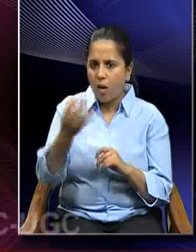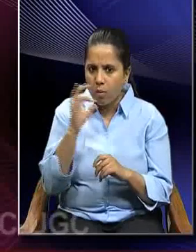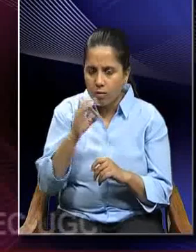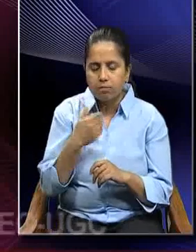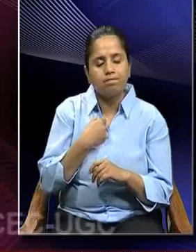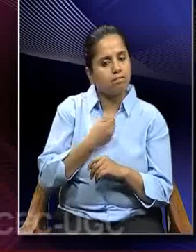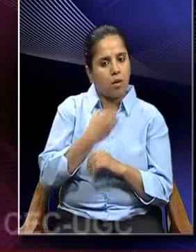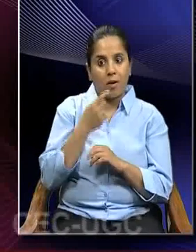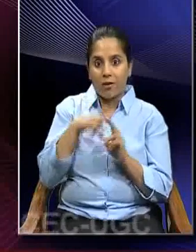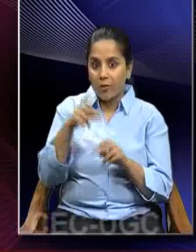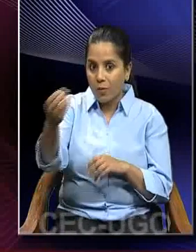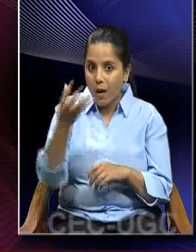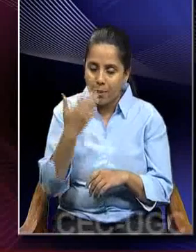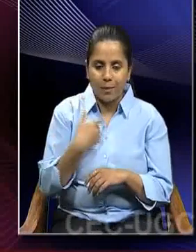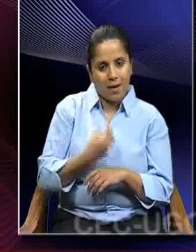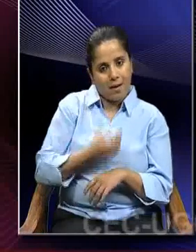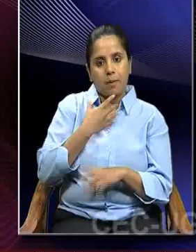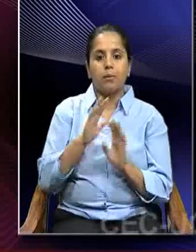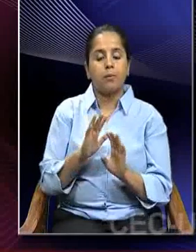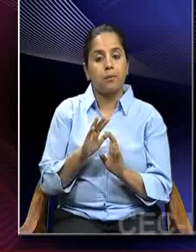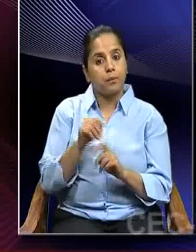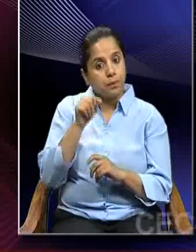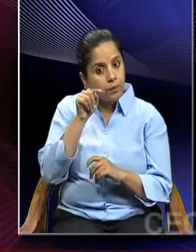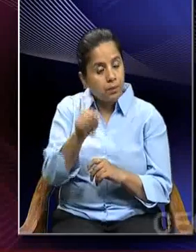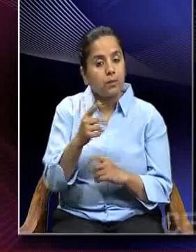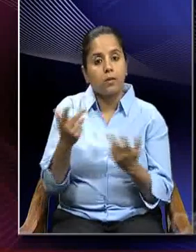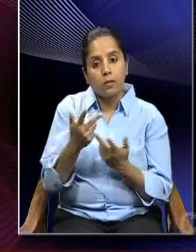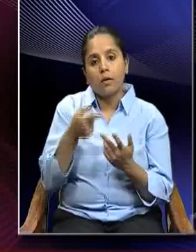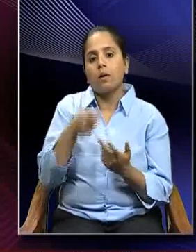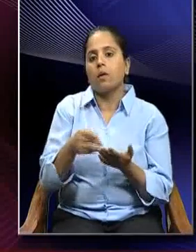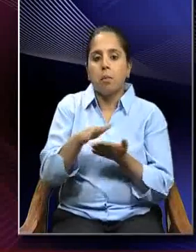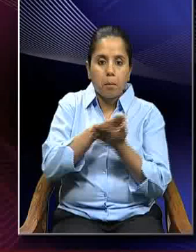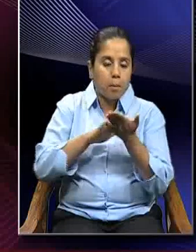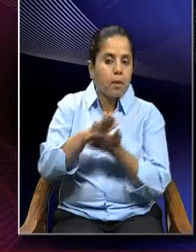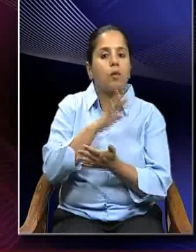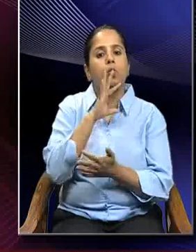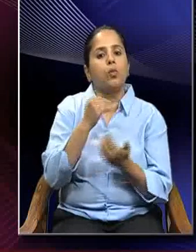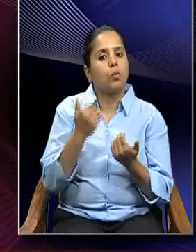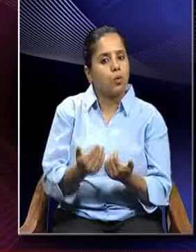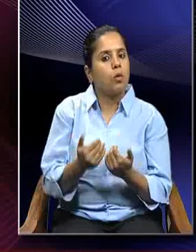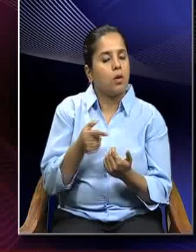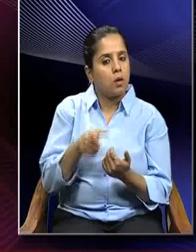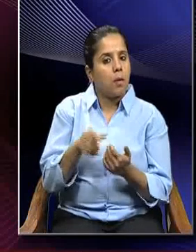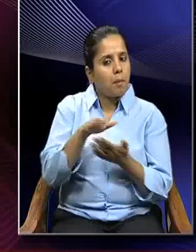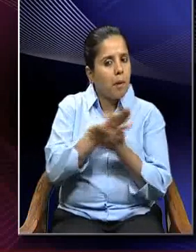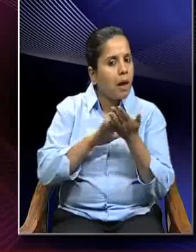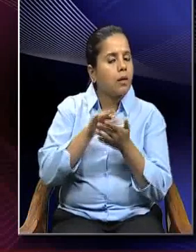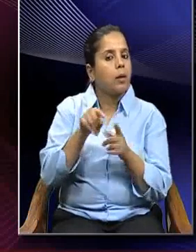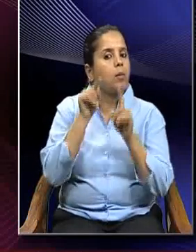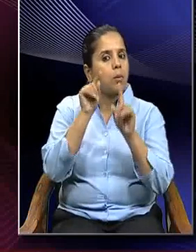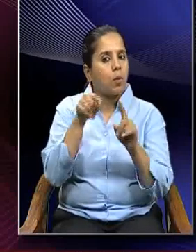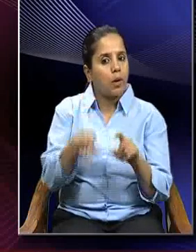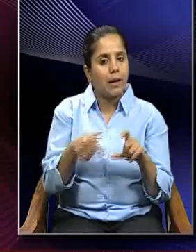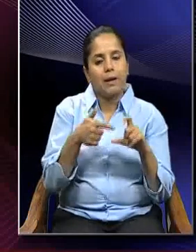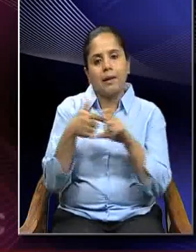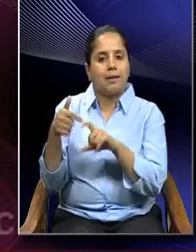If you are happy, I am happy. This is what is the basis, is the basic point of Eastern